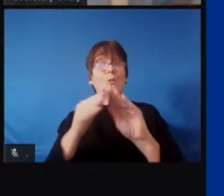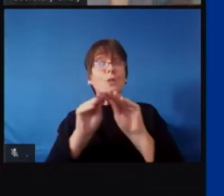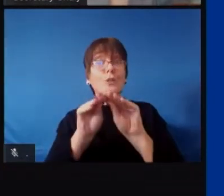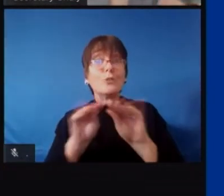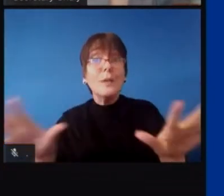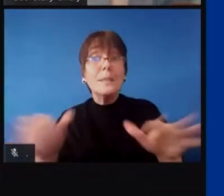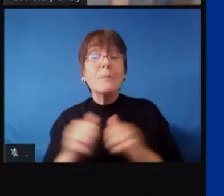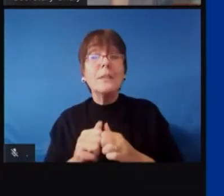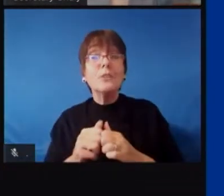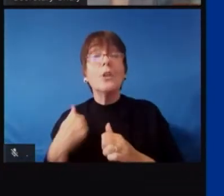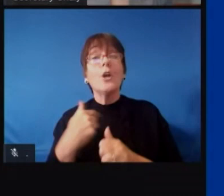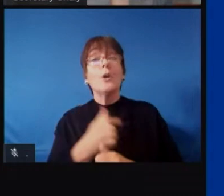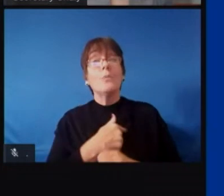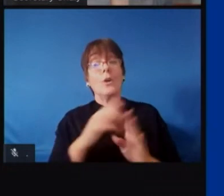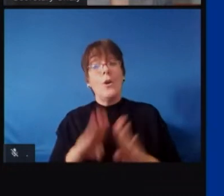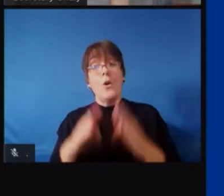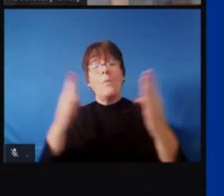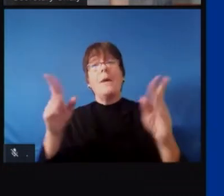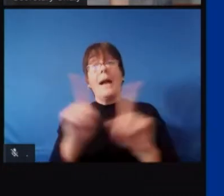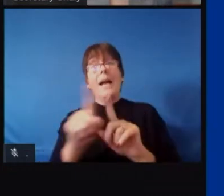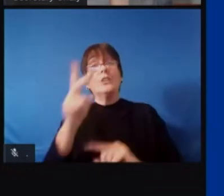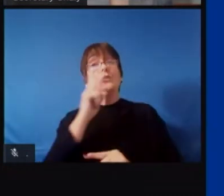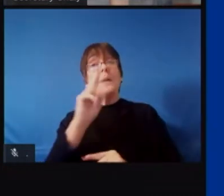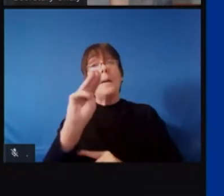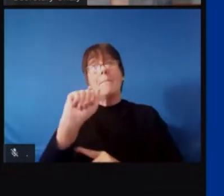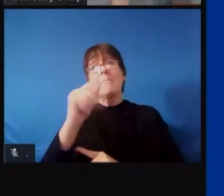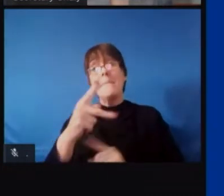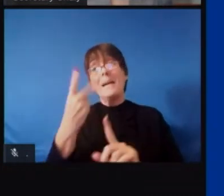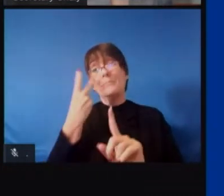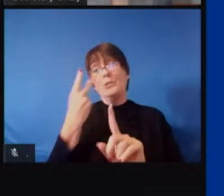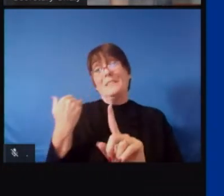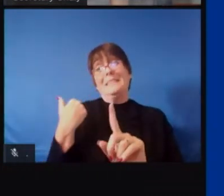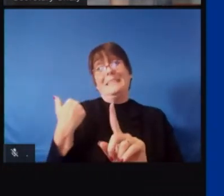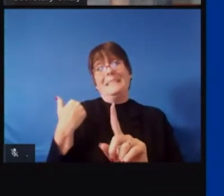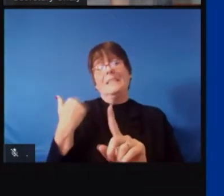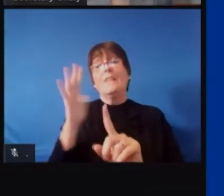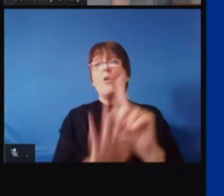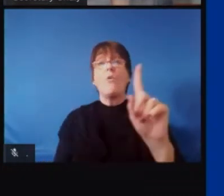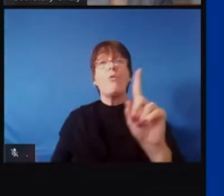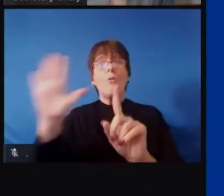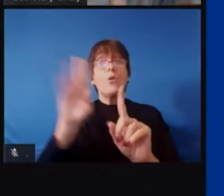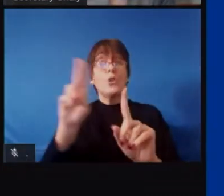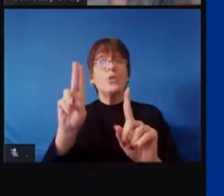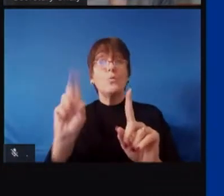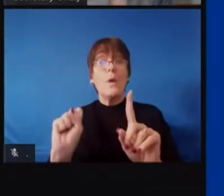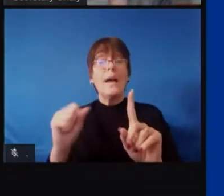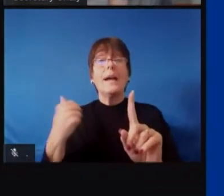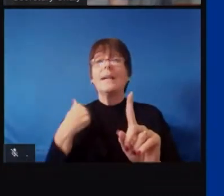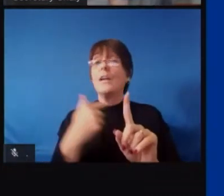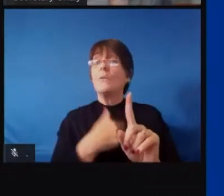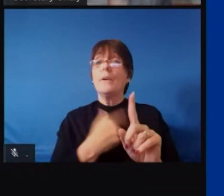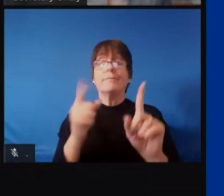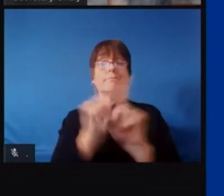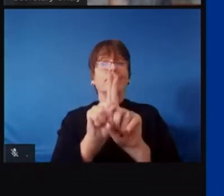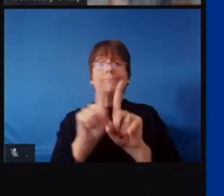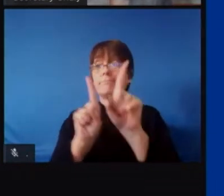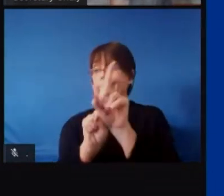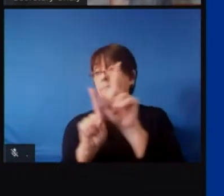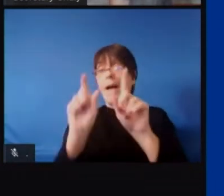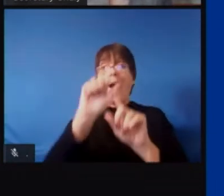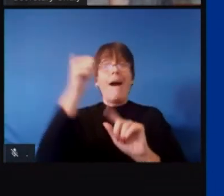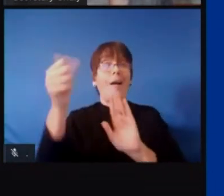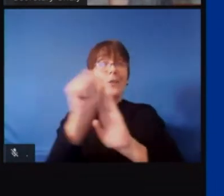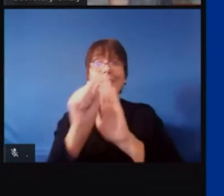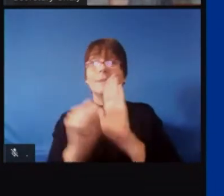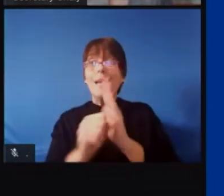our reopening, you've seen as that map that you saw earlier as well of the whole country, and we are side by side with other states and other parts of the